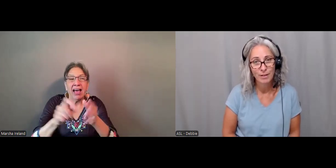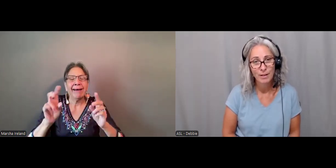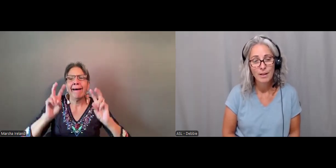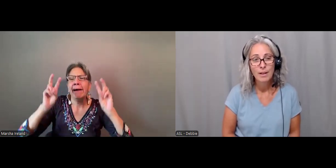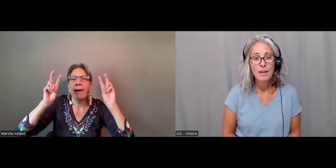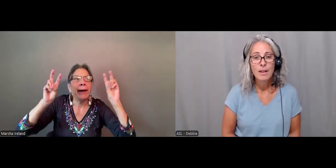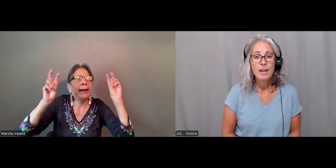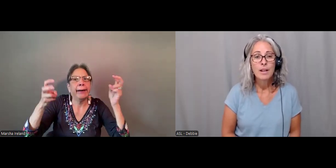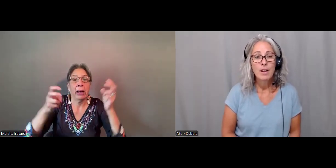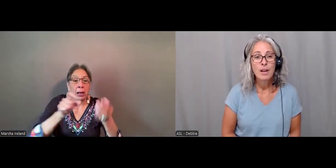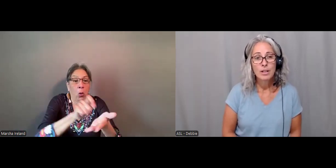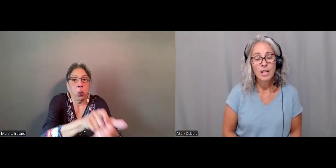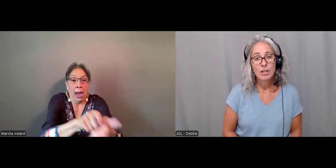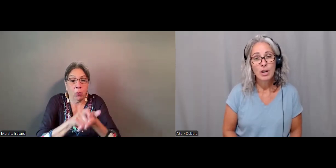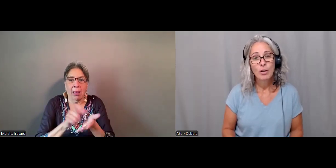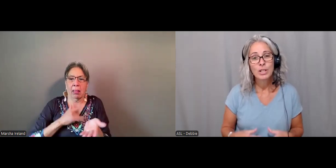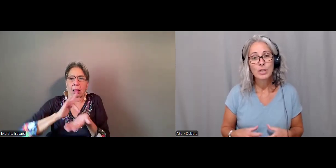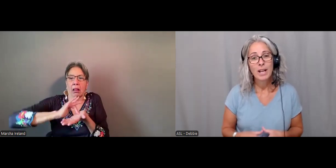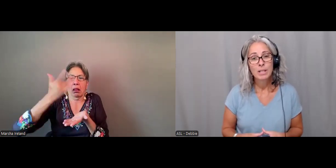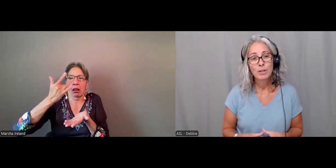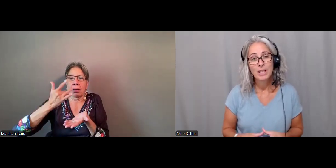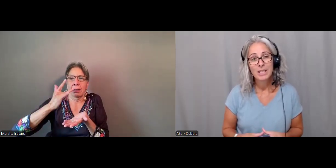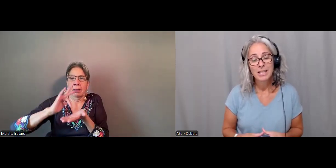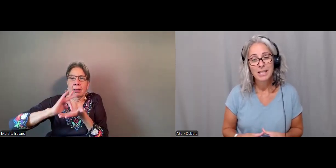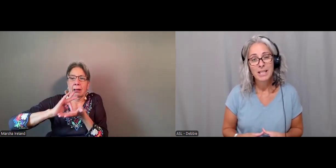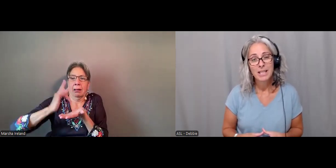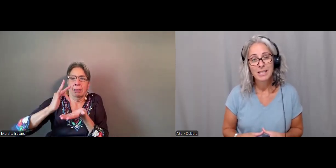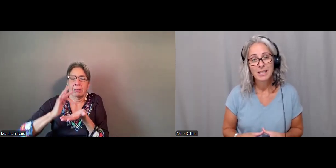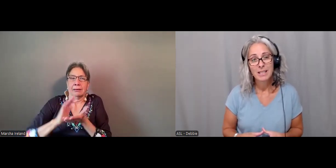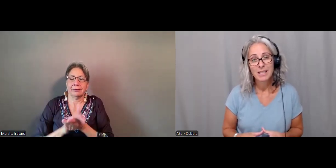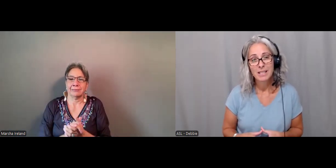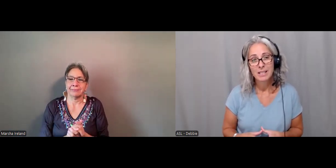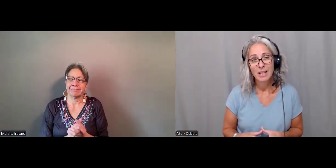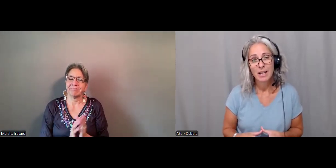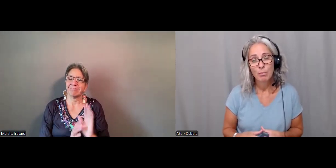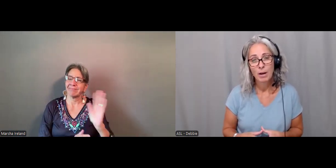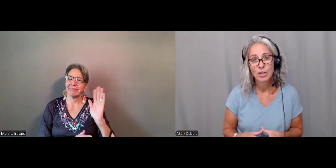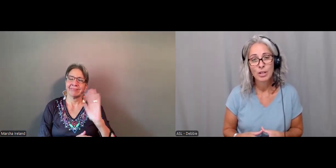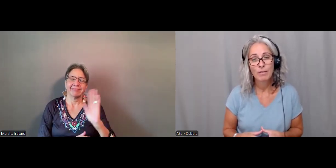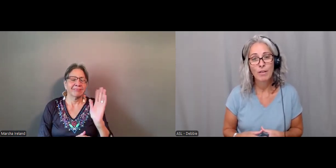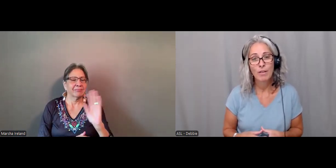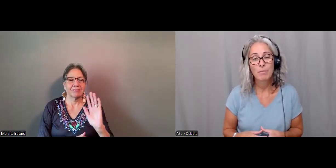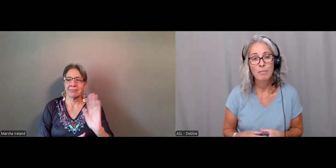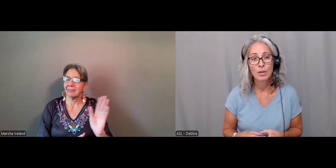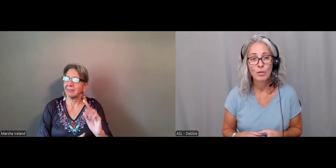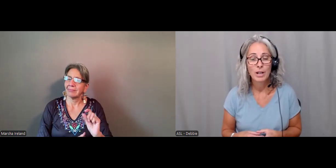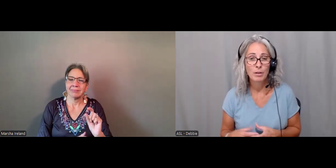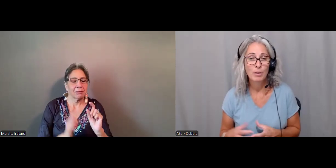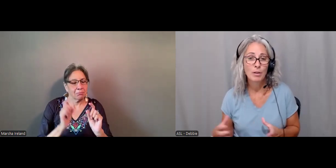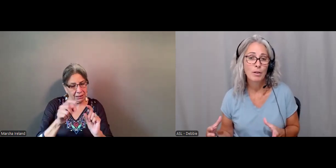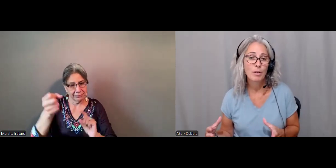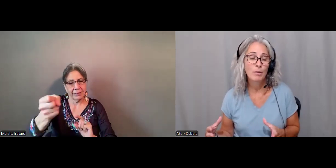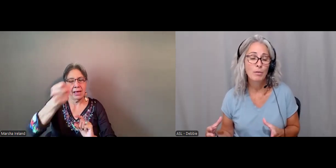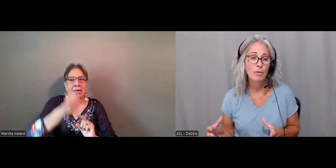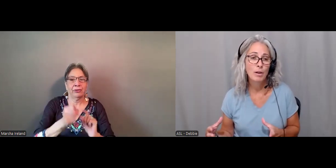deaf. And not only do I experience this oppression from the